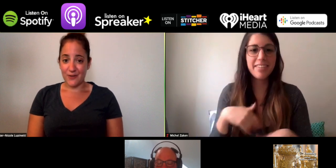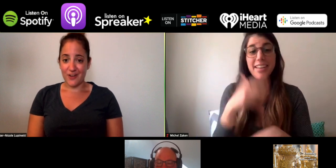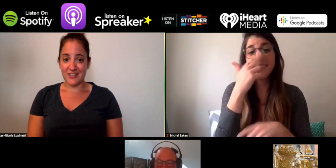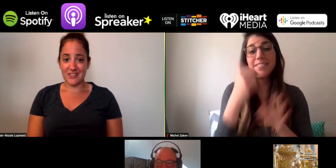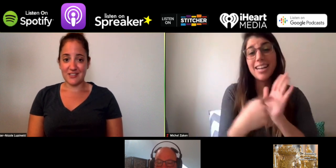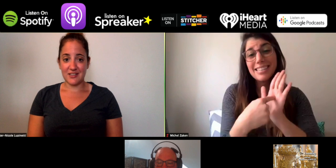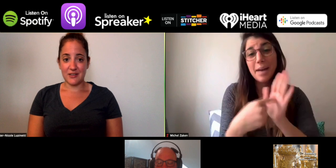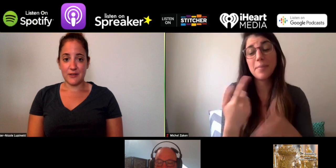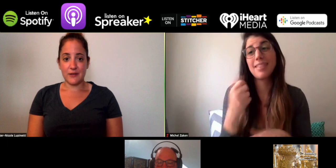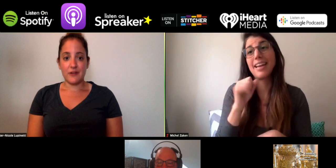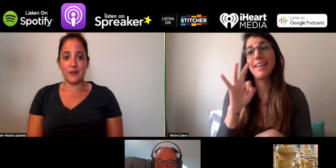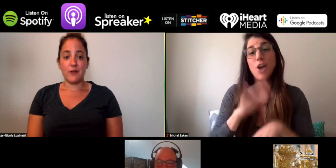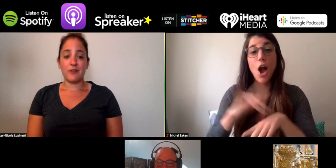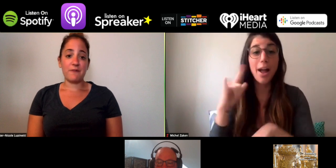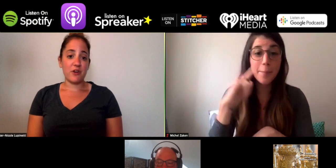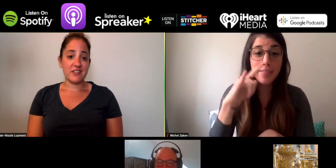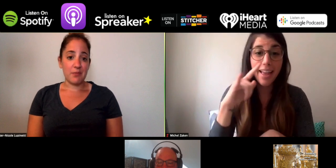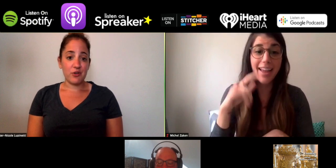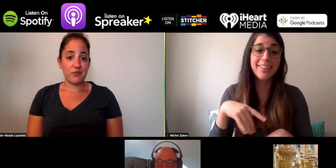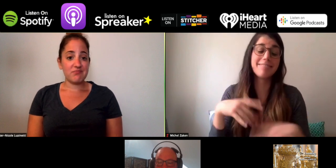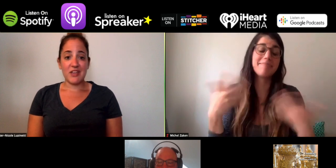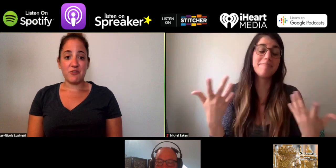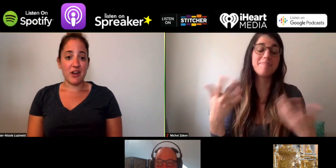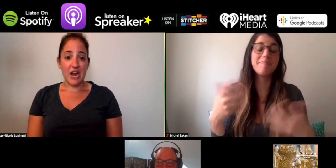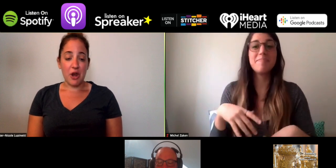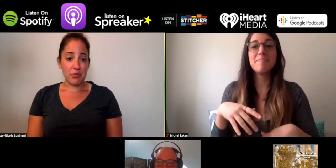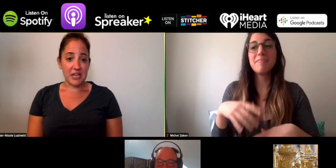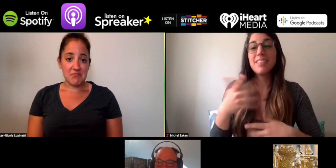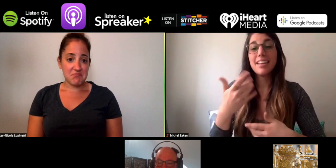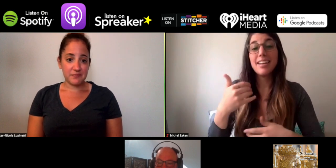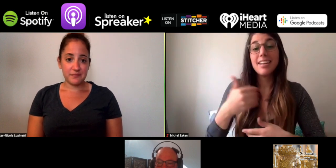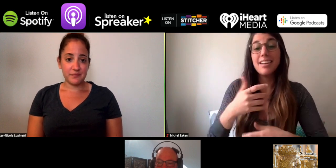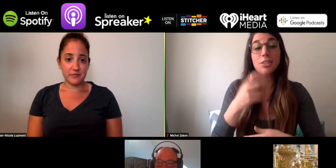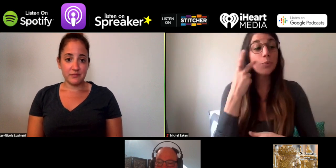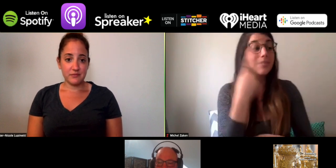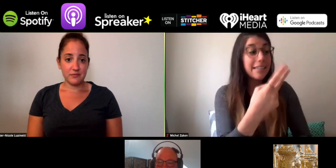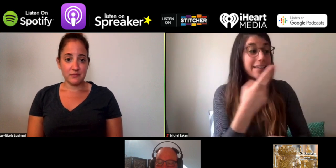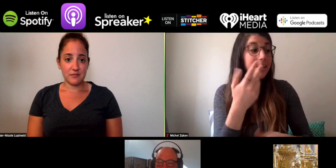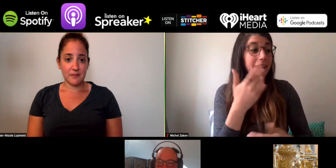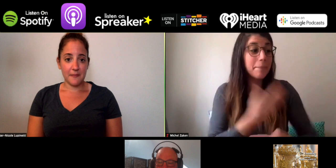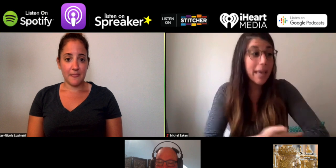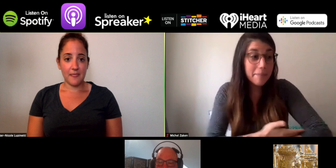benefits for us. Like, for example, if you're on an airplane,